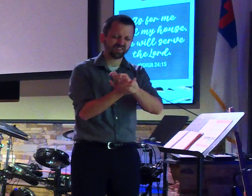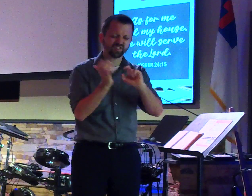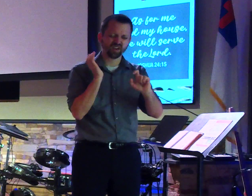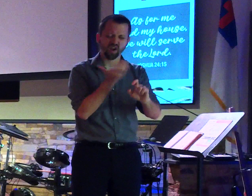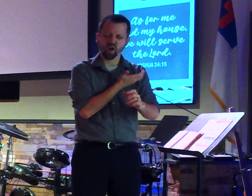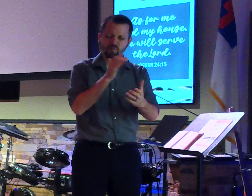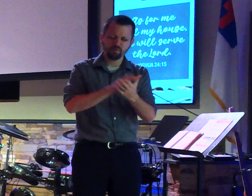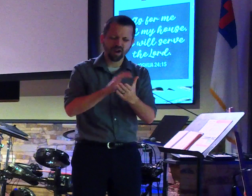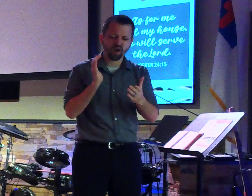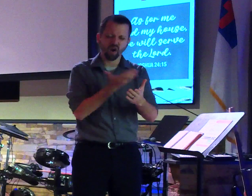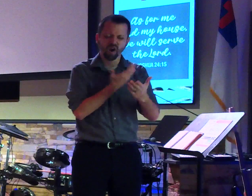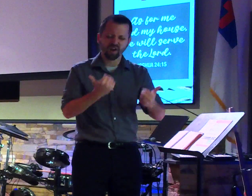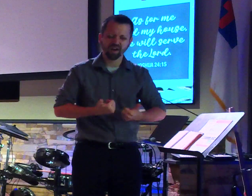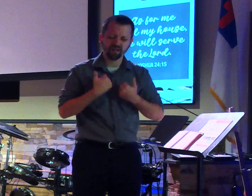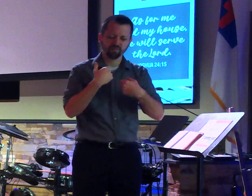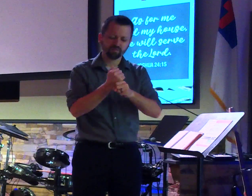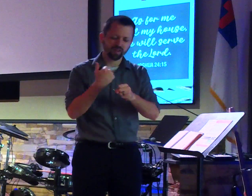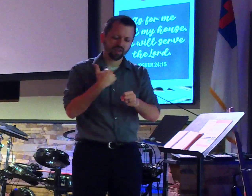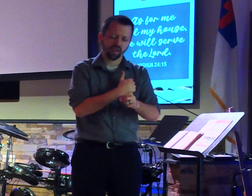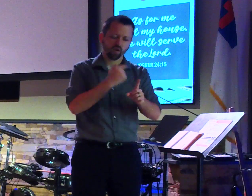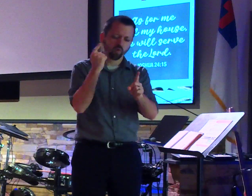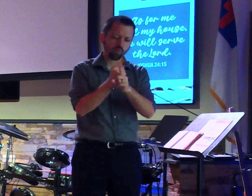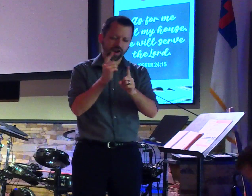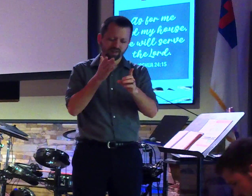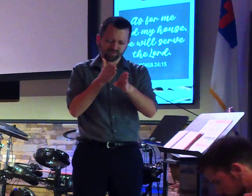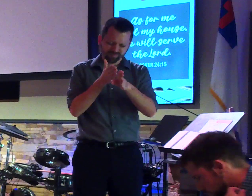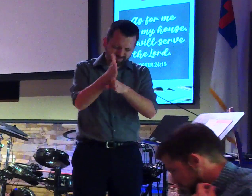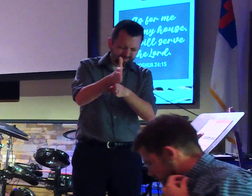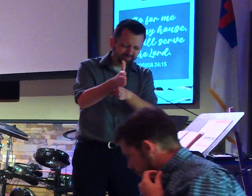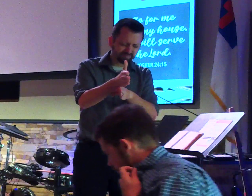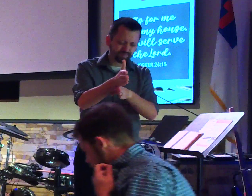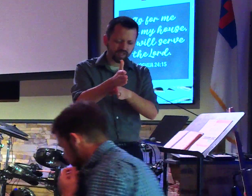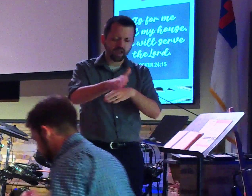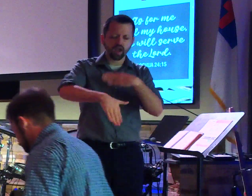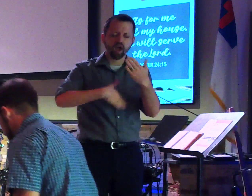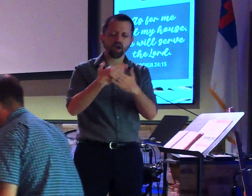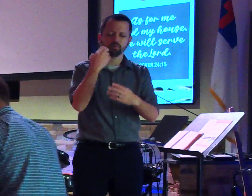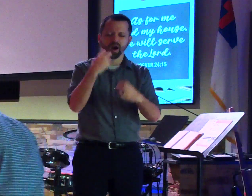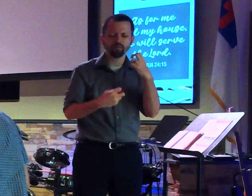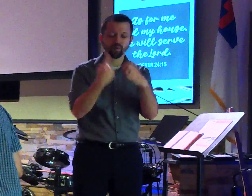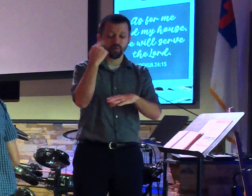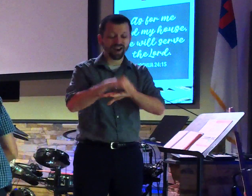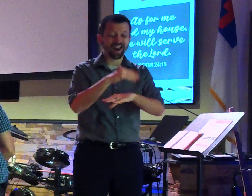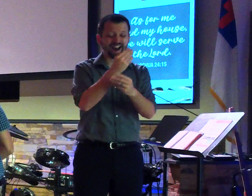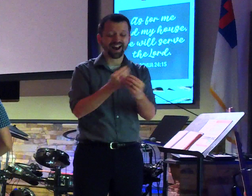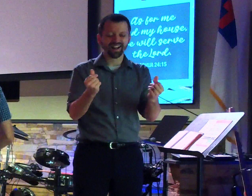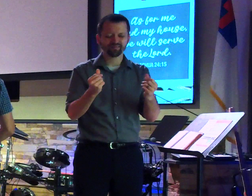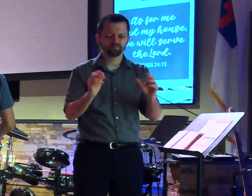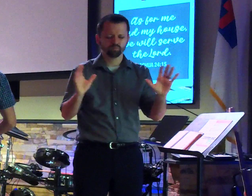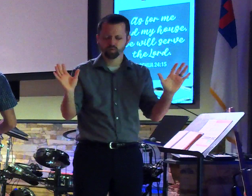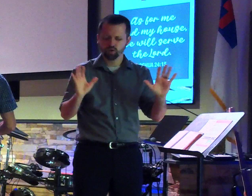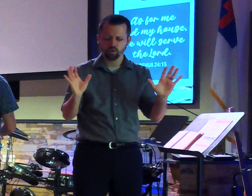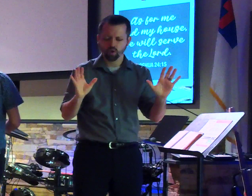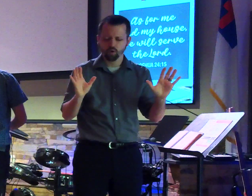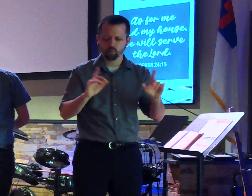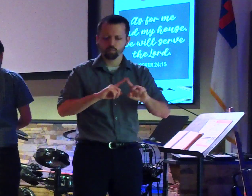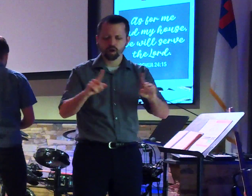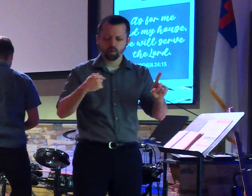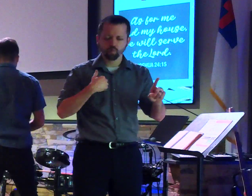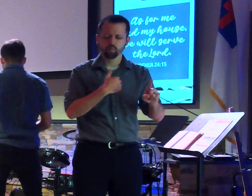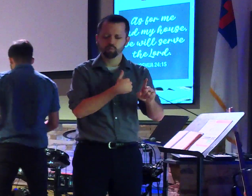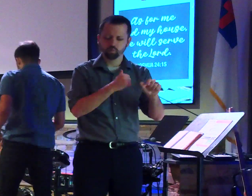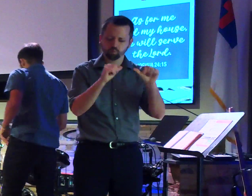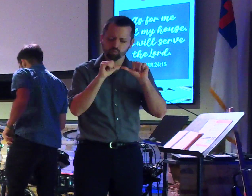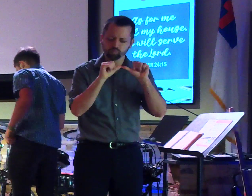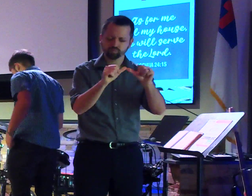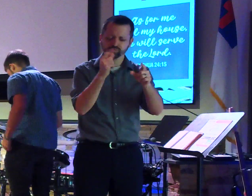it heading in the right direction. Lord, I know we're not going to fix every problem overnight, but at least we can get things moving in the right